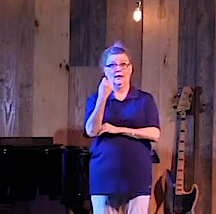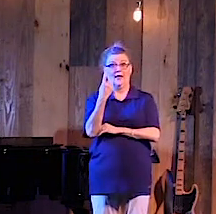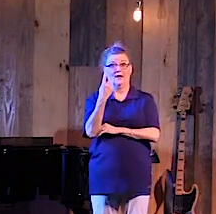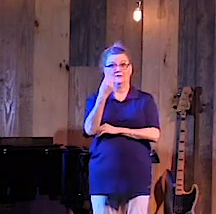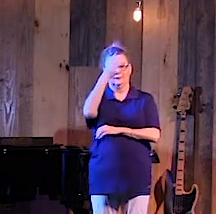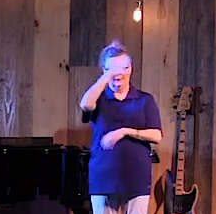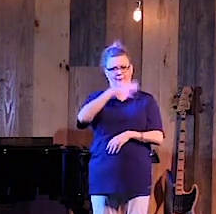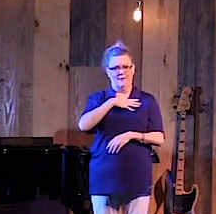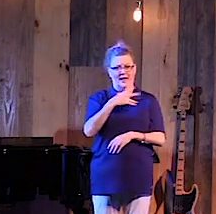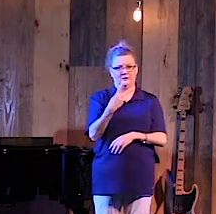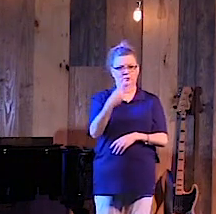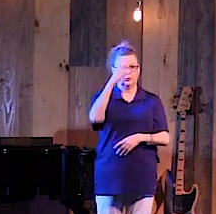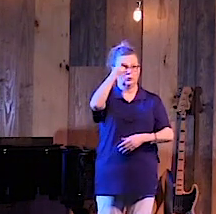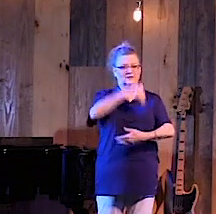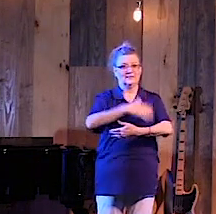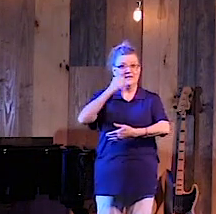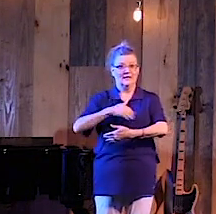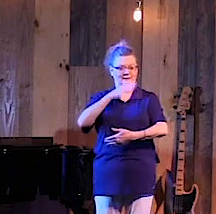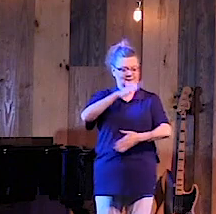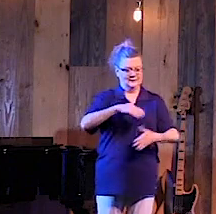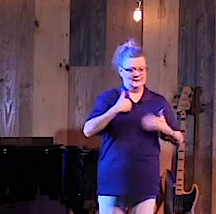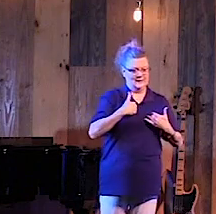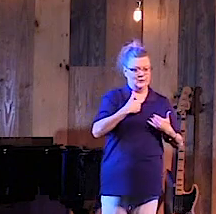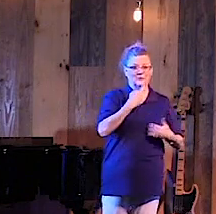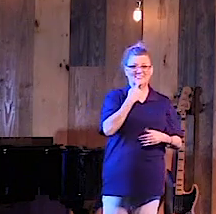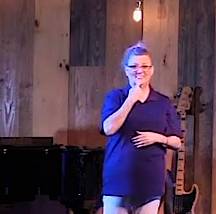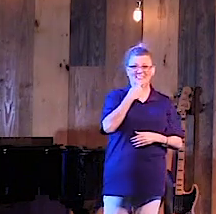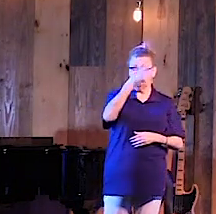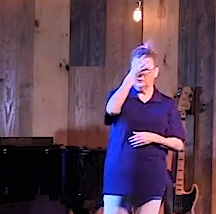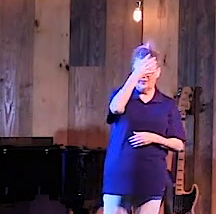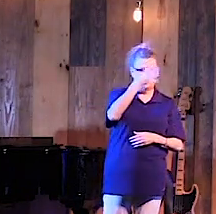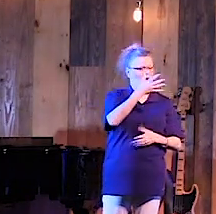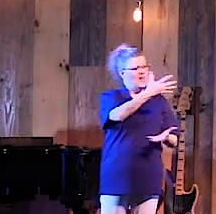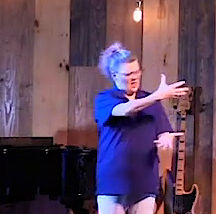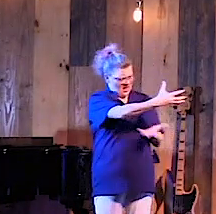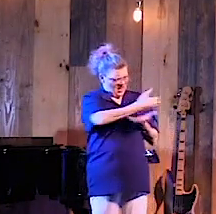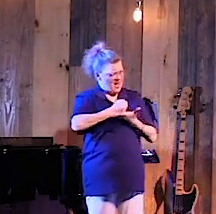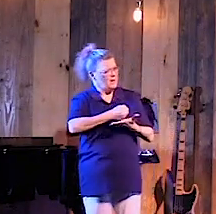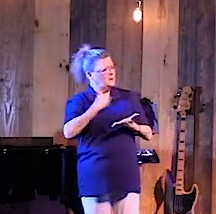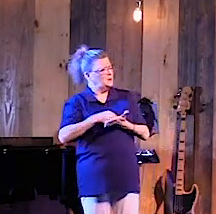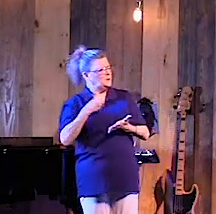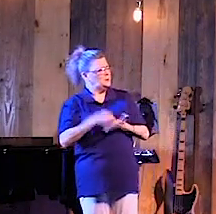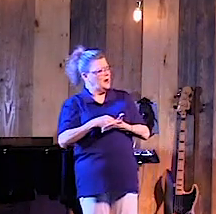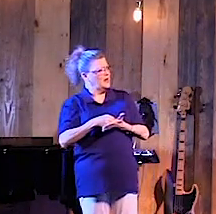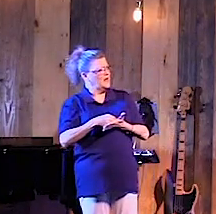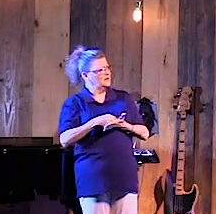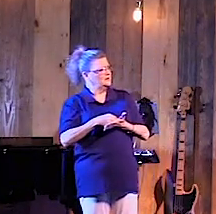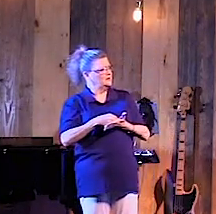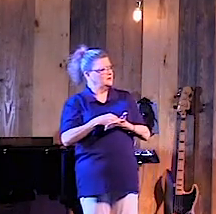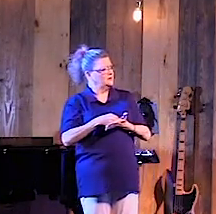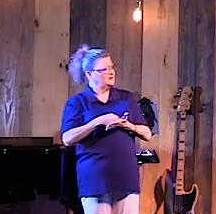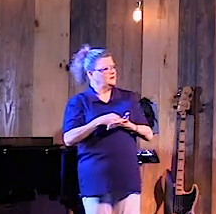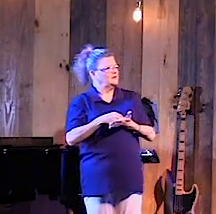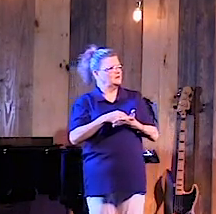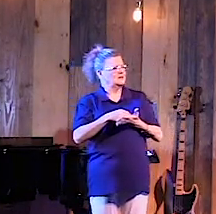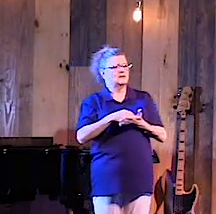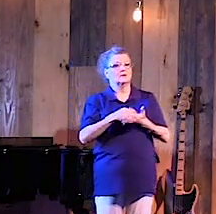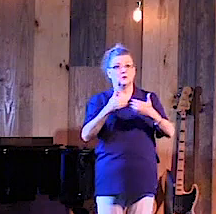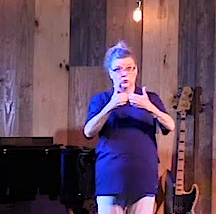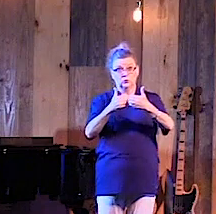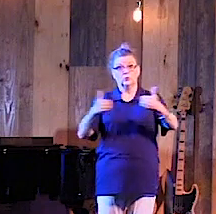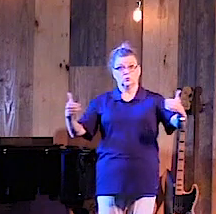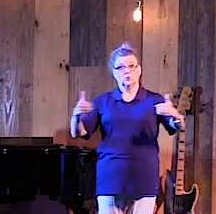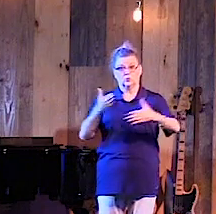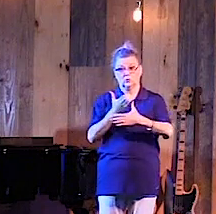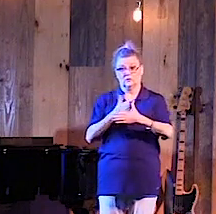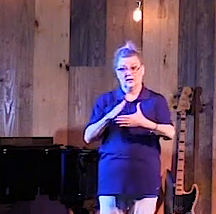two sons. Verse 12, the younger of them said to his father, "Father, give me the share of the estate that falls me." So he divided his wealth between them.